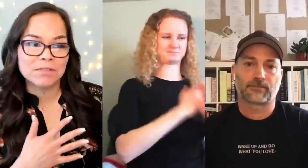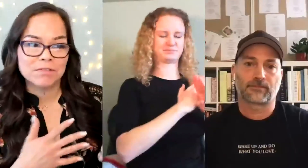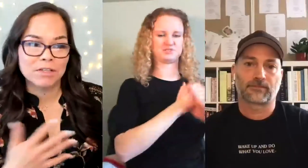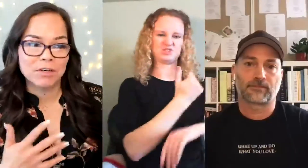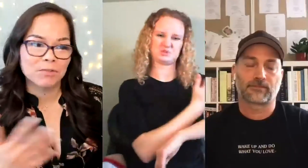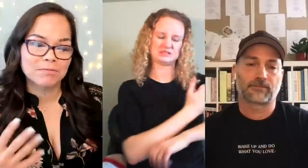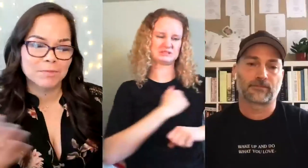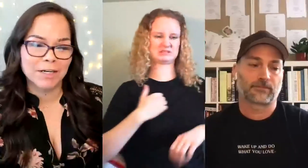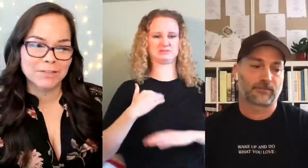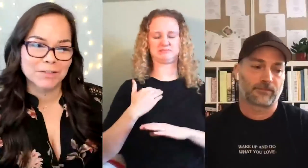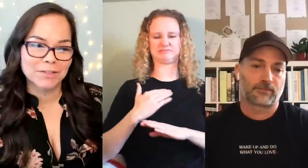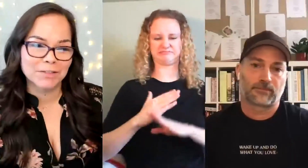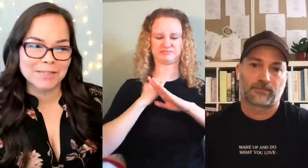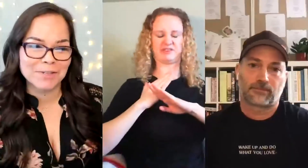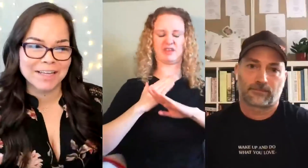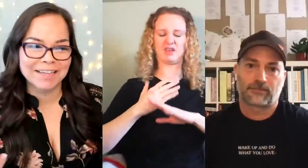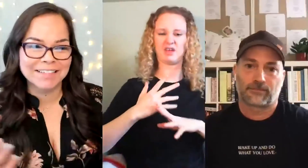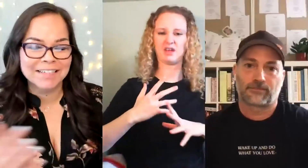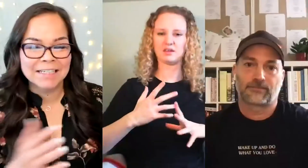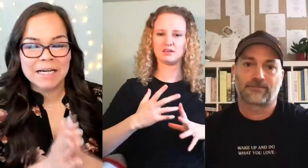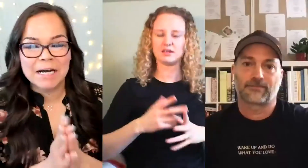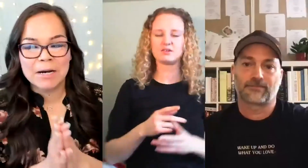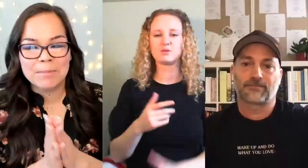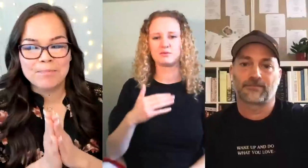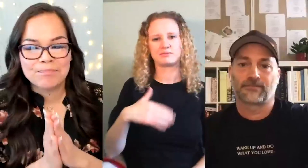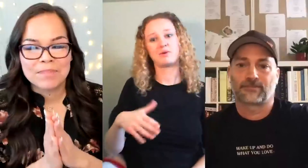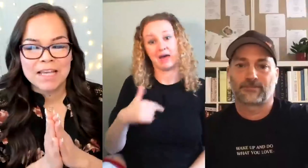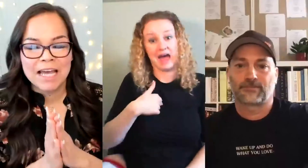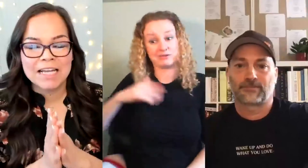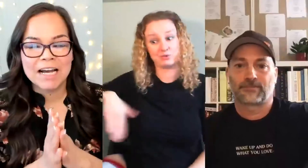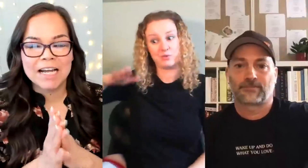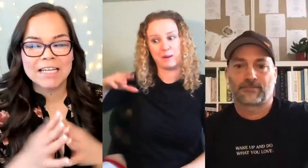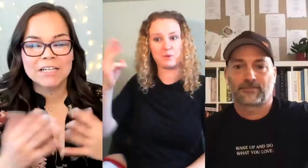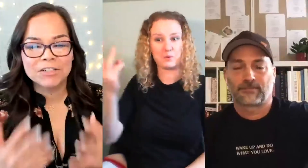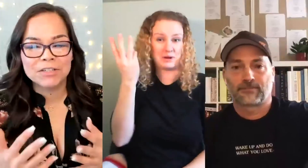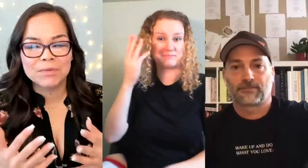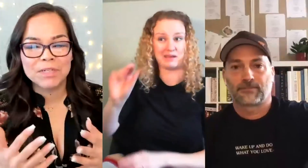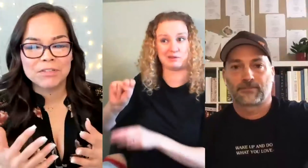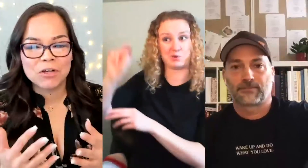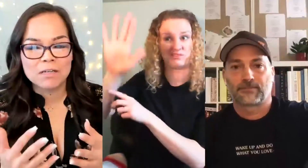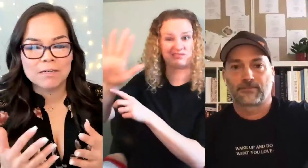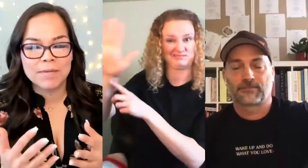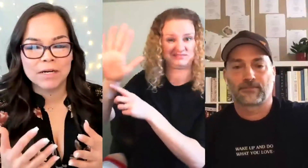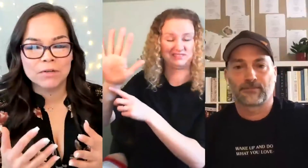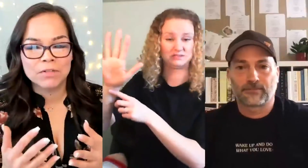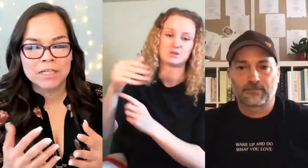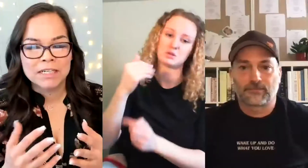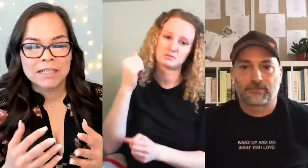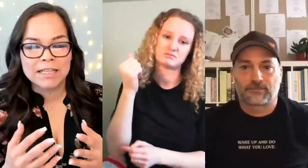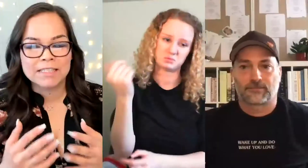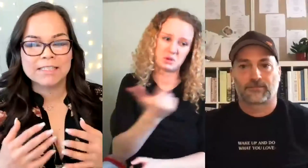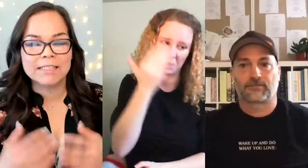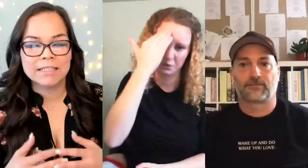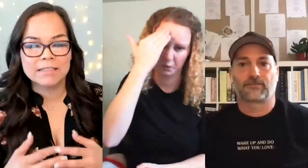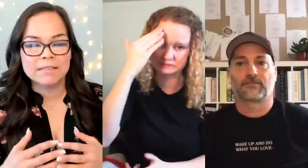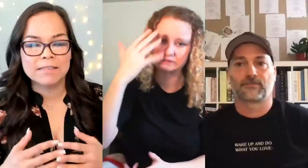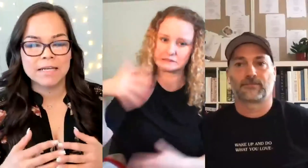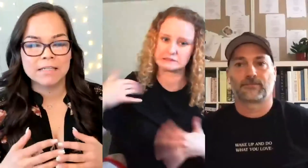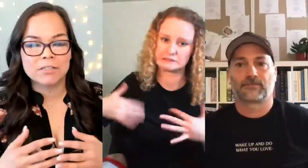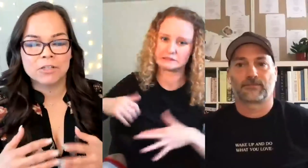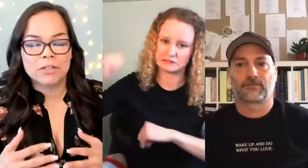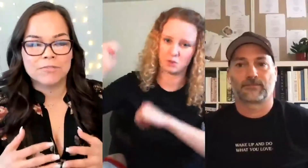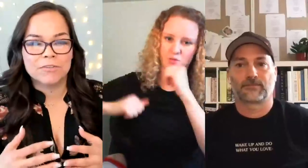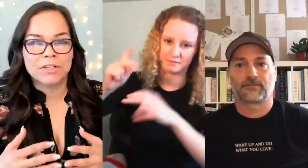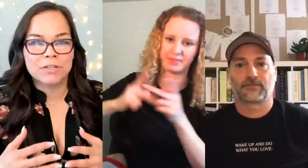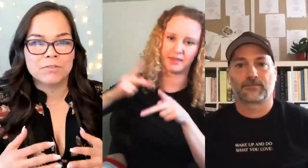It was, we all know Winnipeg's North End. And I hear you when you talk about like the skills that